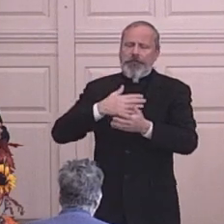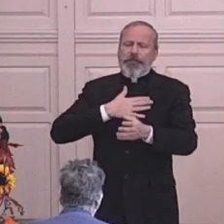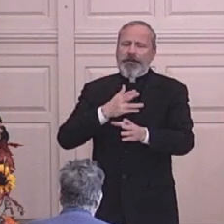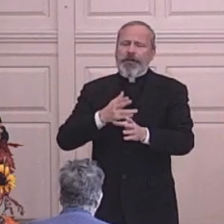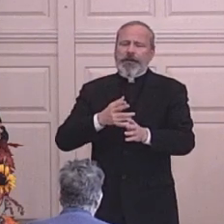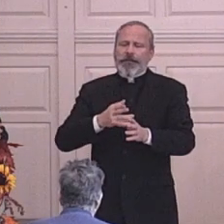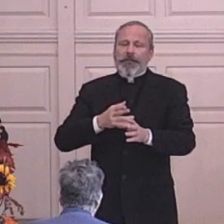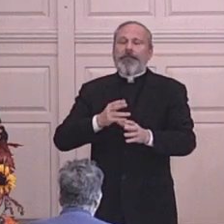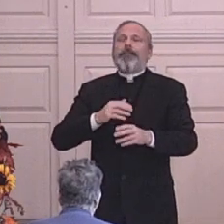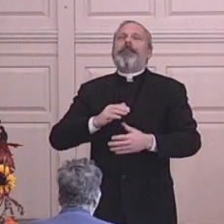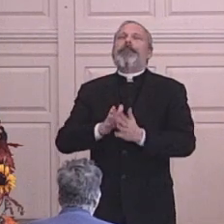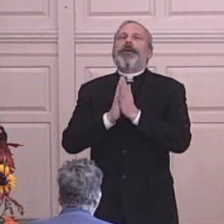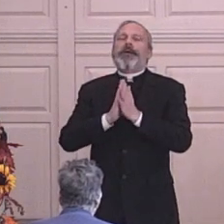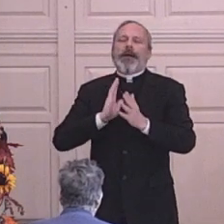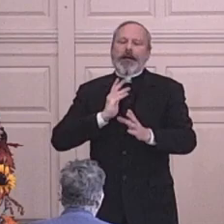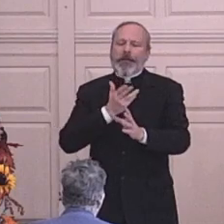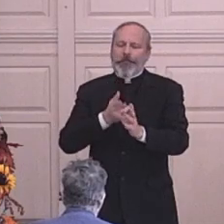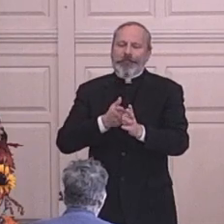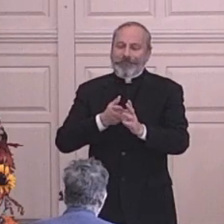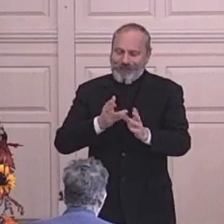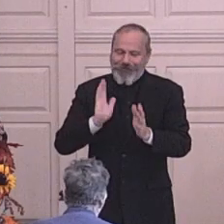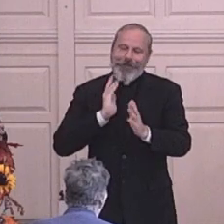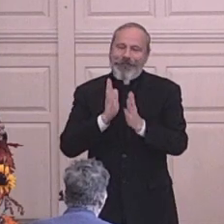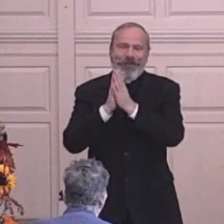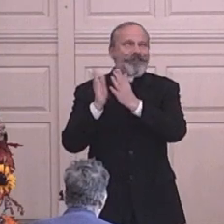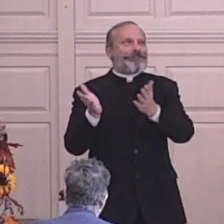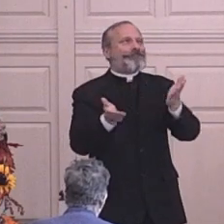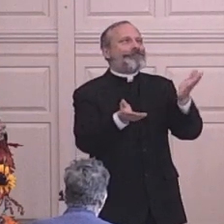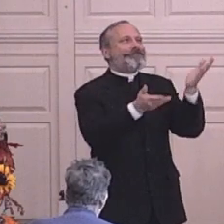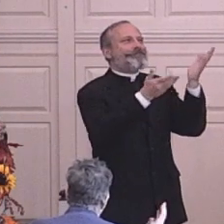Lord. Lord, hear our prayer.